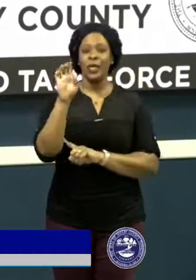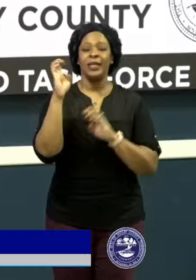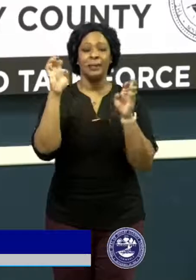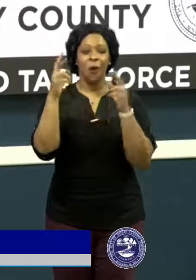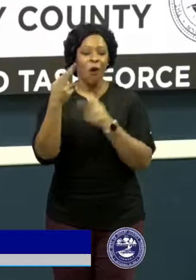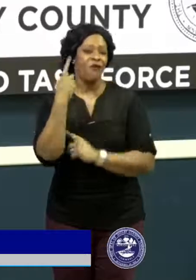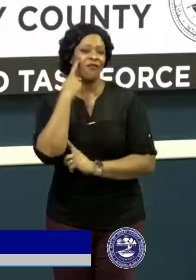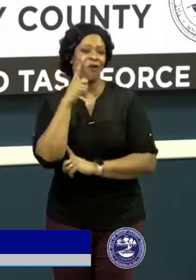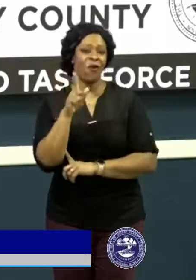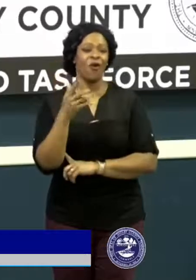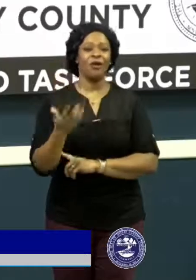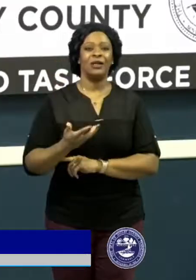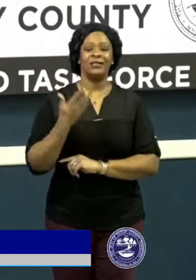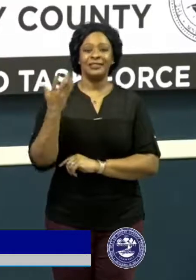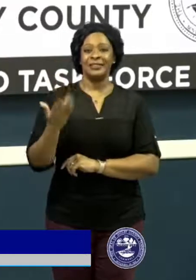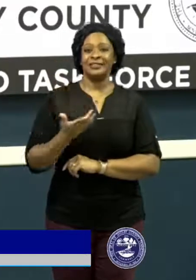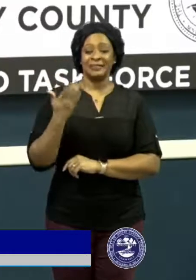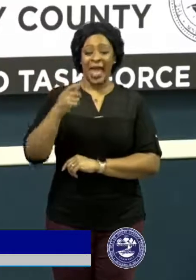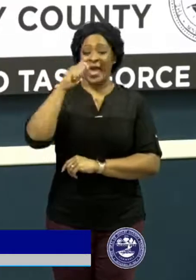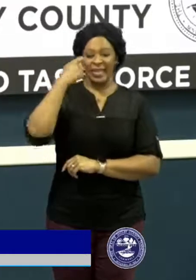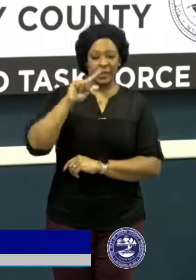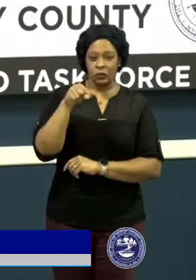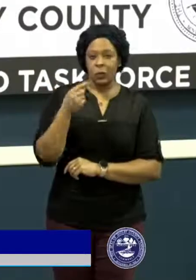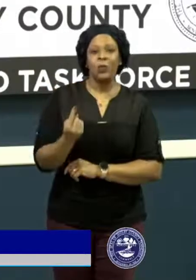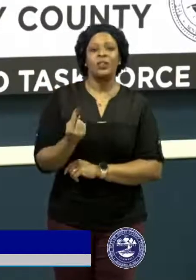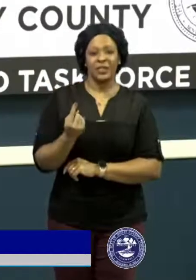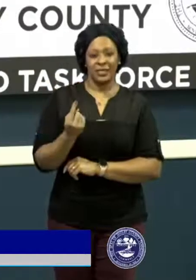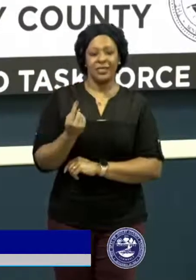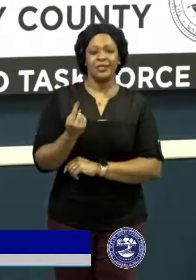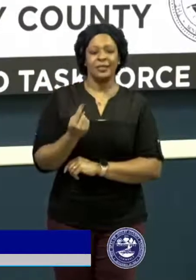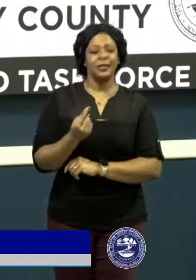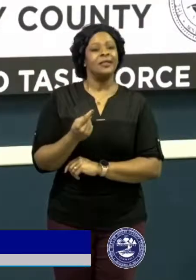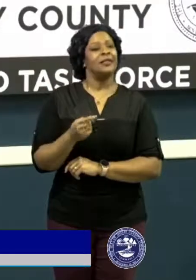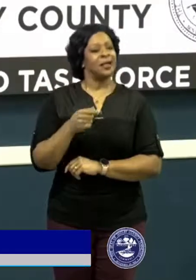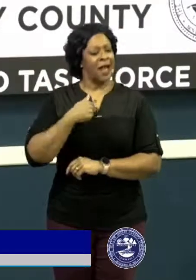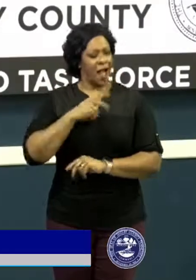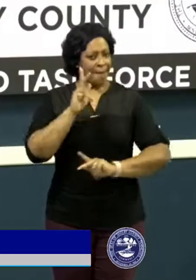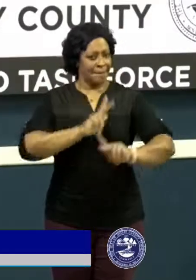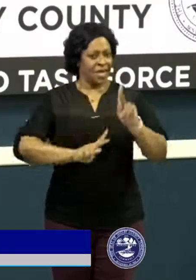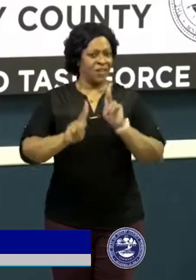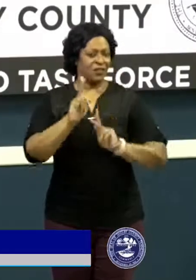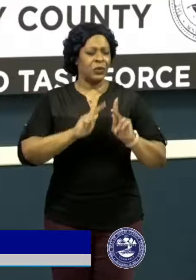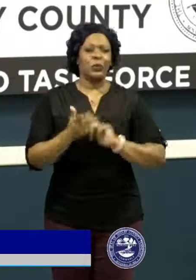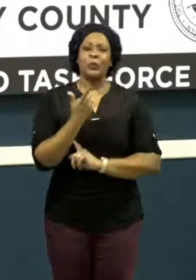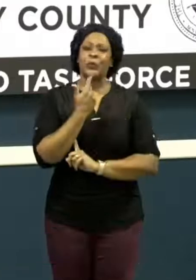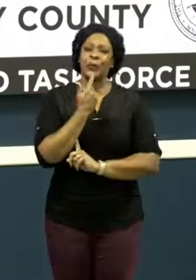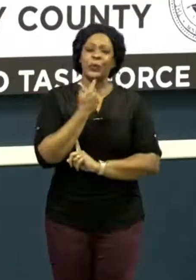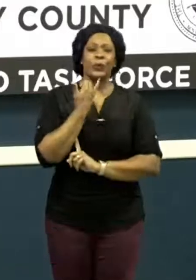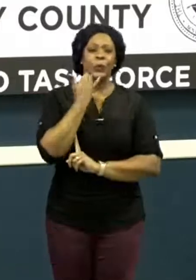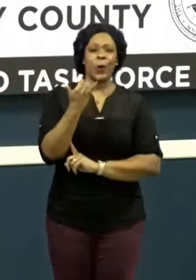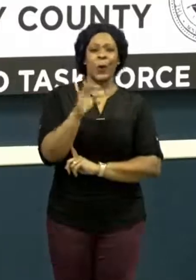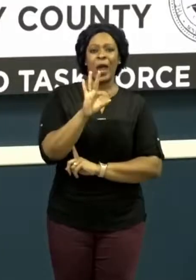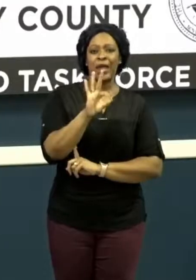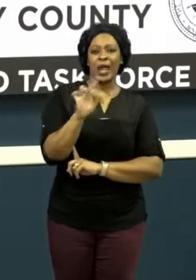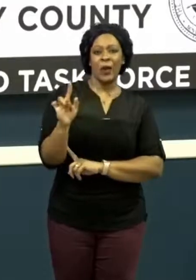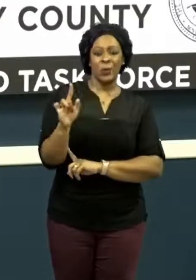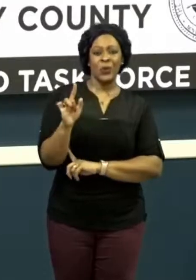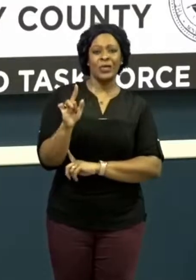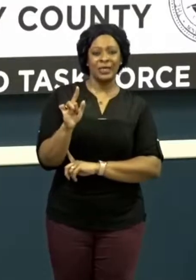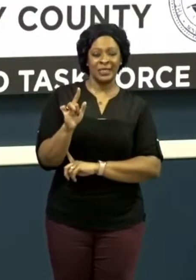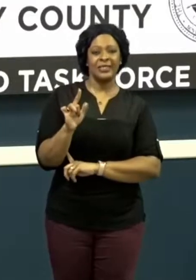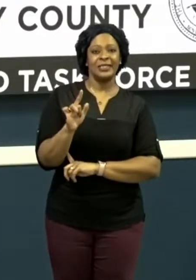for just a test, there are individuals who call 911